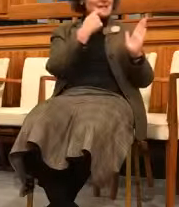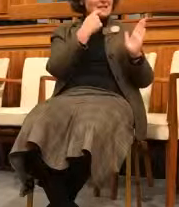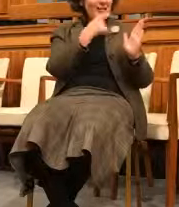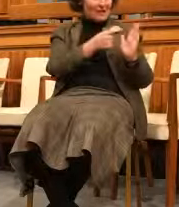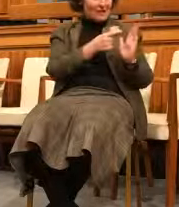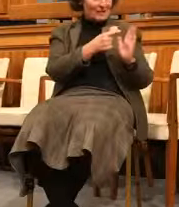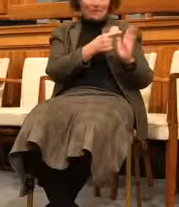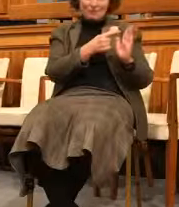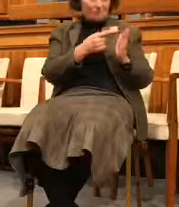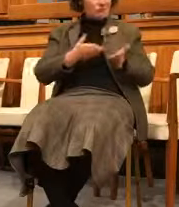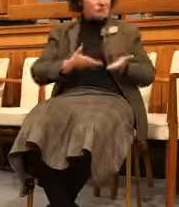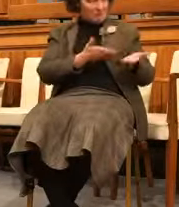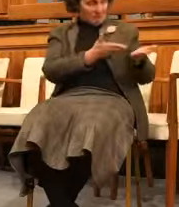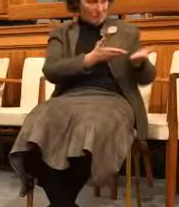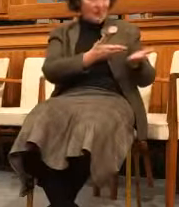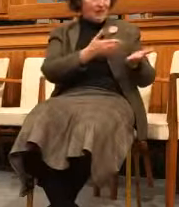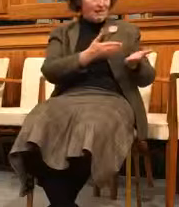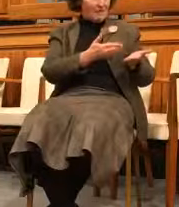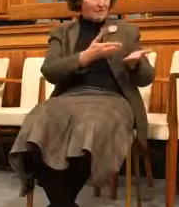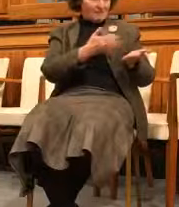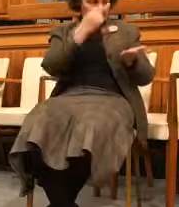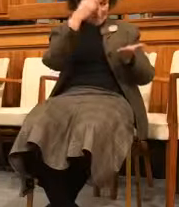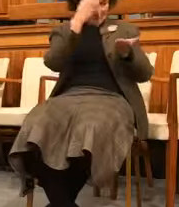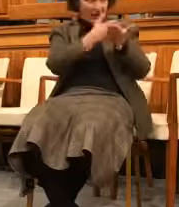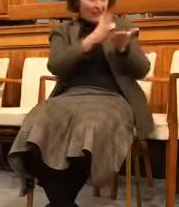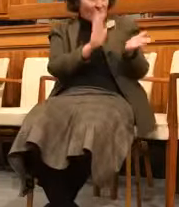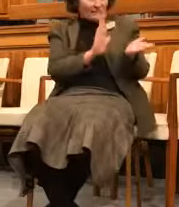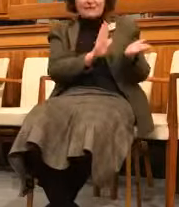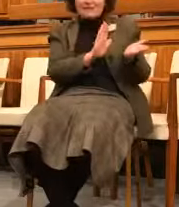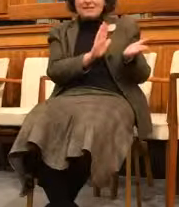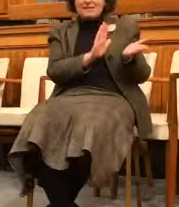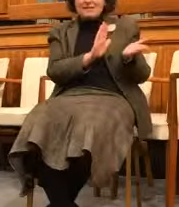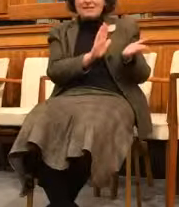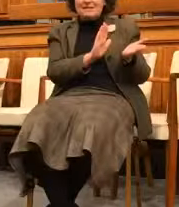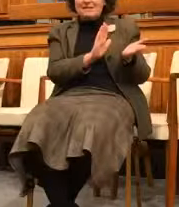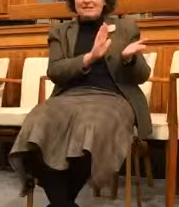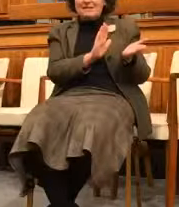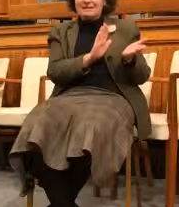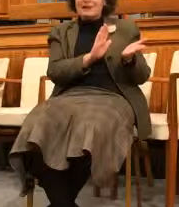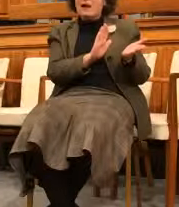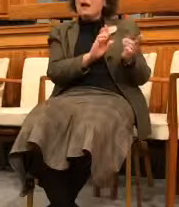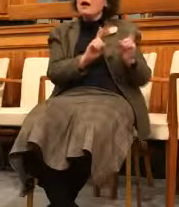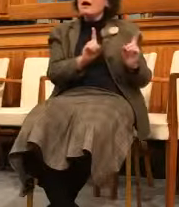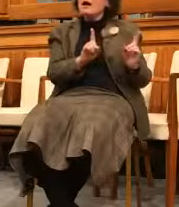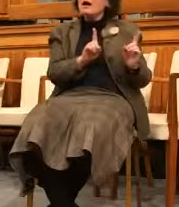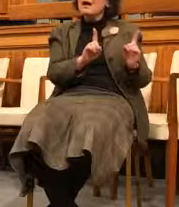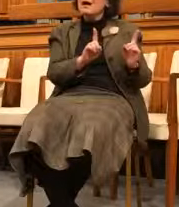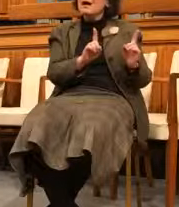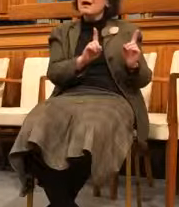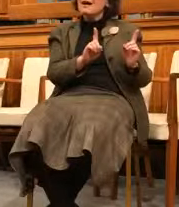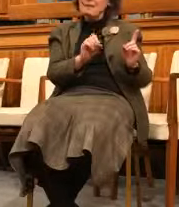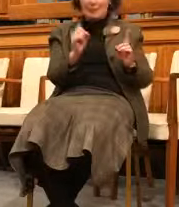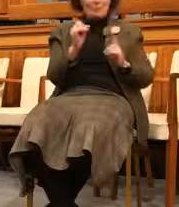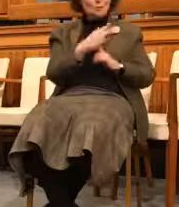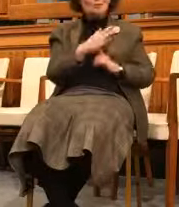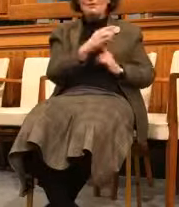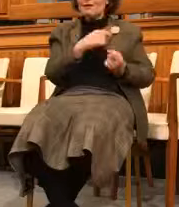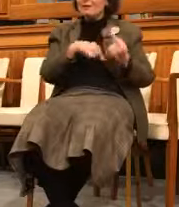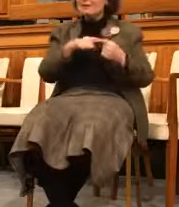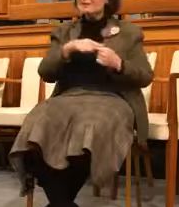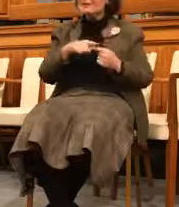Don't be afraid, only believe. In that statement, there is the